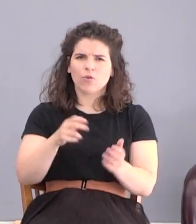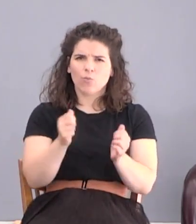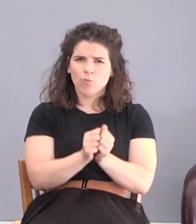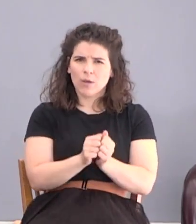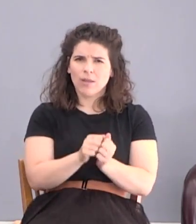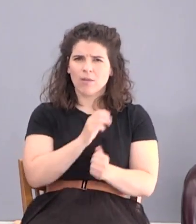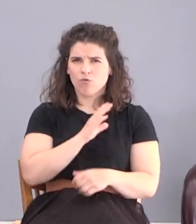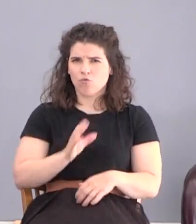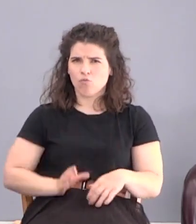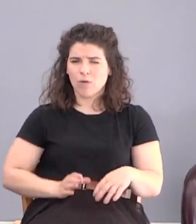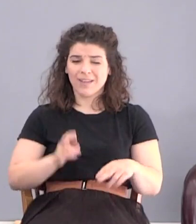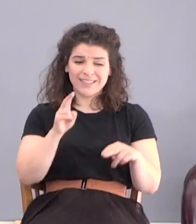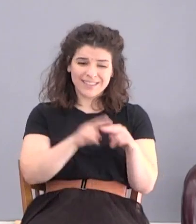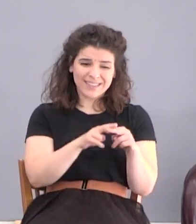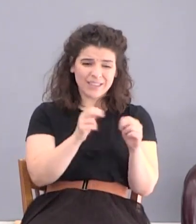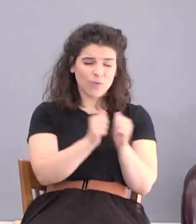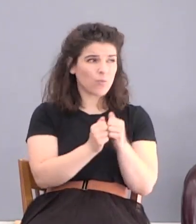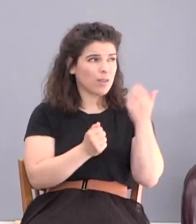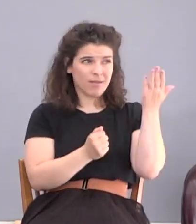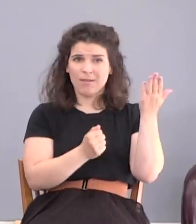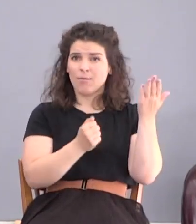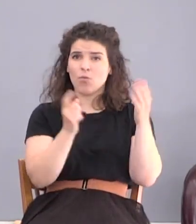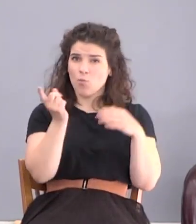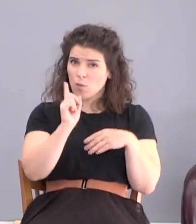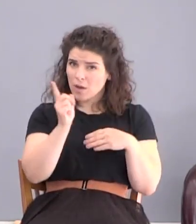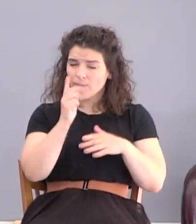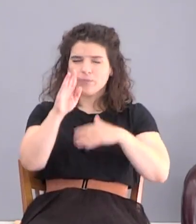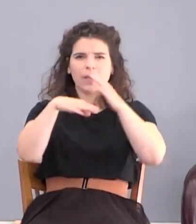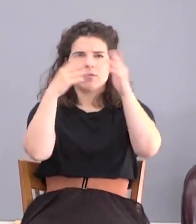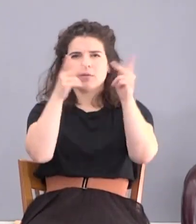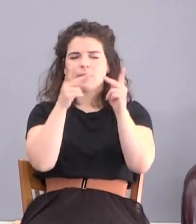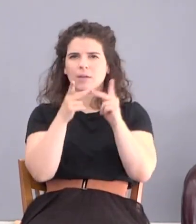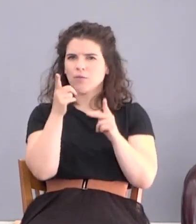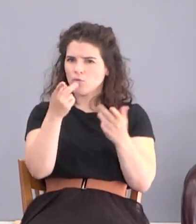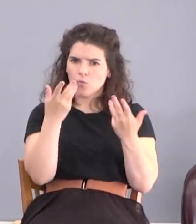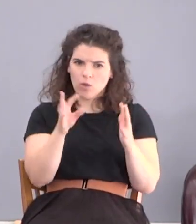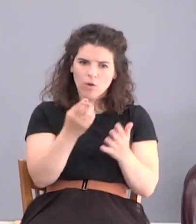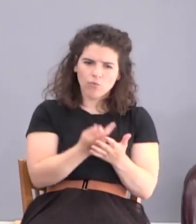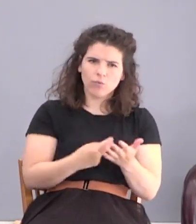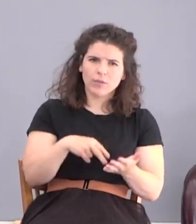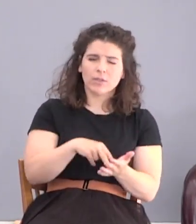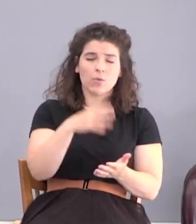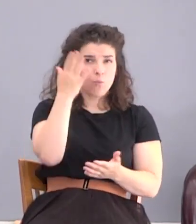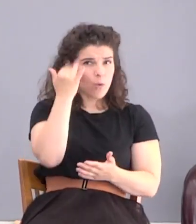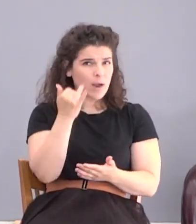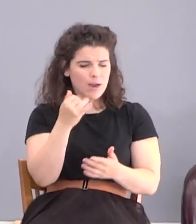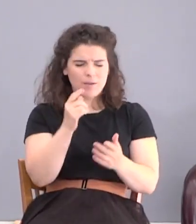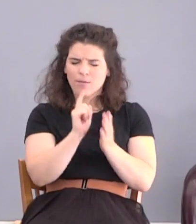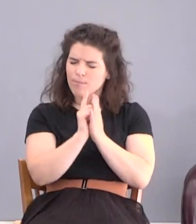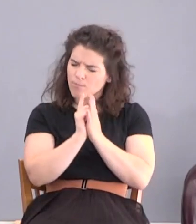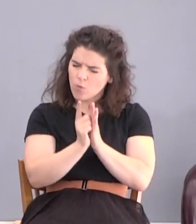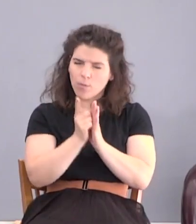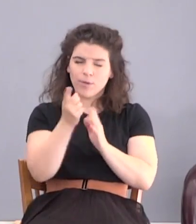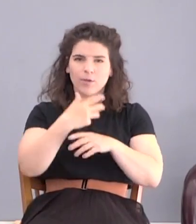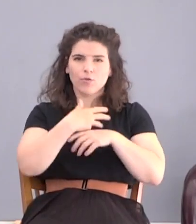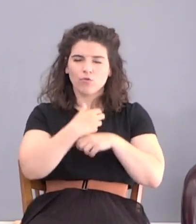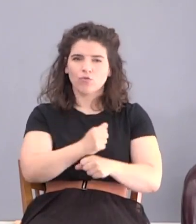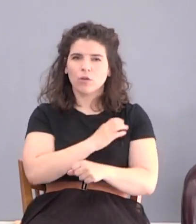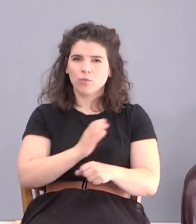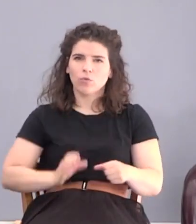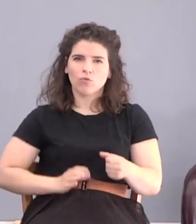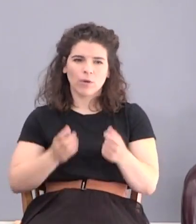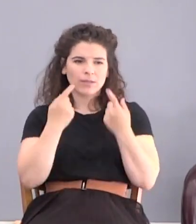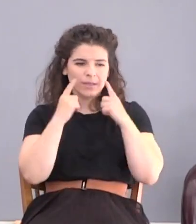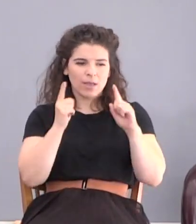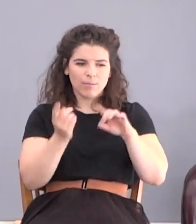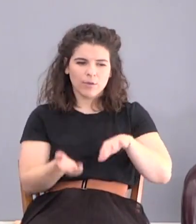heavenly places. So if you are risen, you are risen, because the moment you trust what Christ did on the cross for your sins, that he paid the price